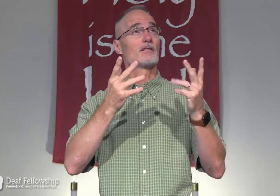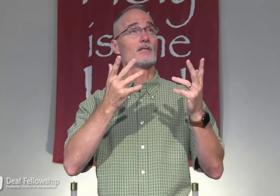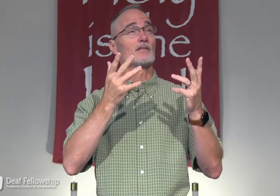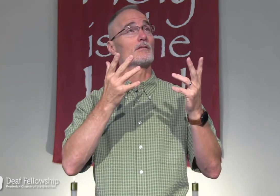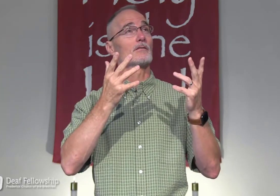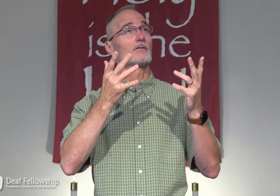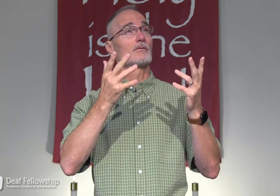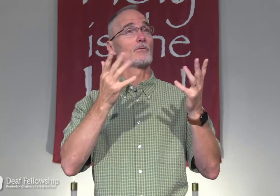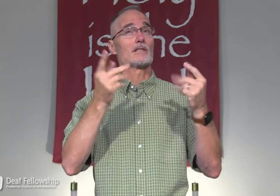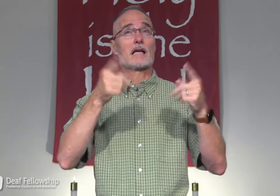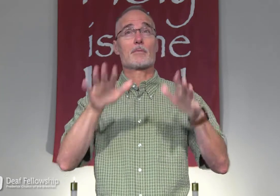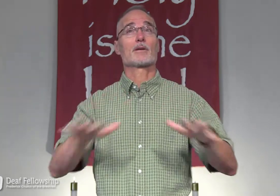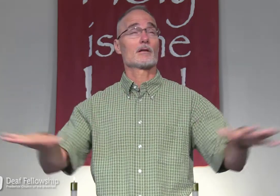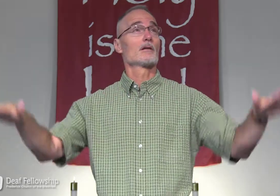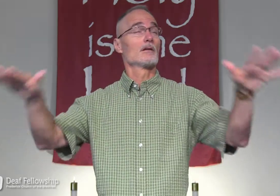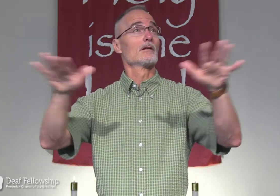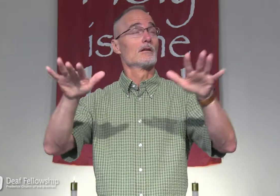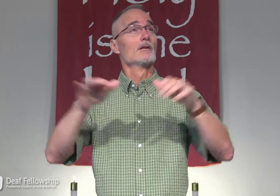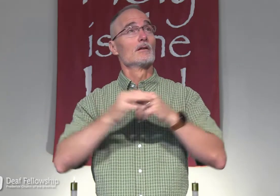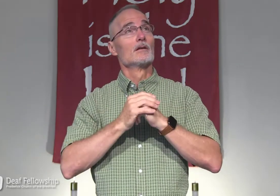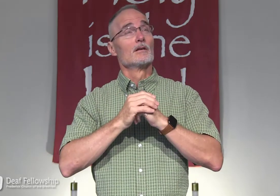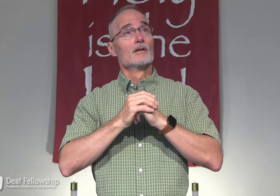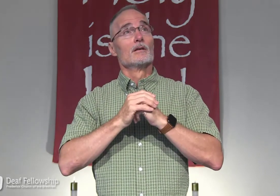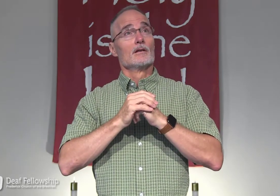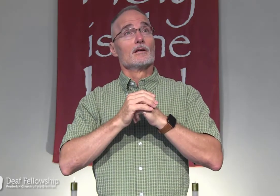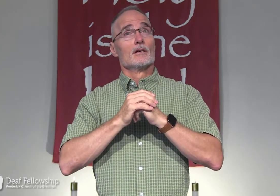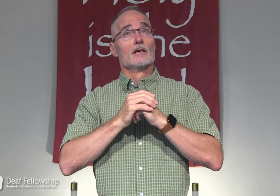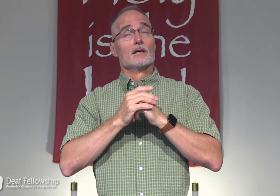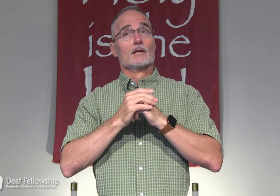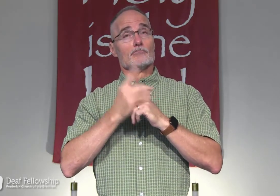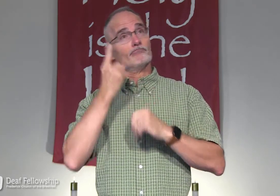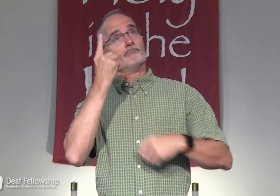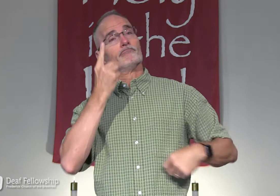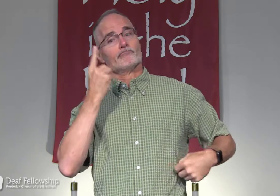now, as we look out and see what's happening around us,